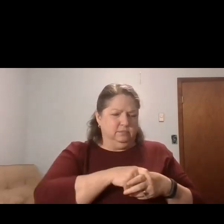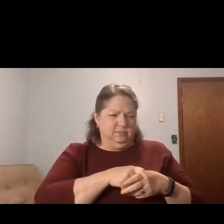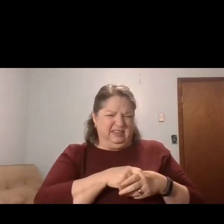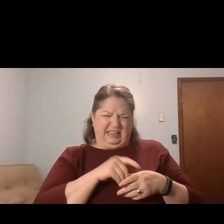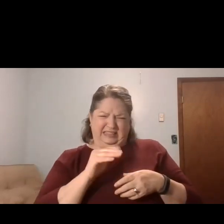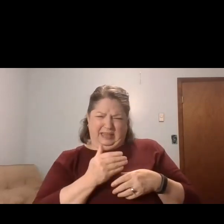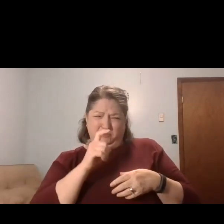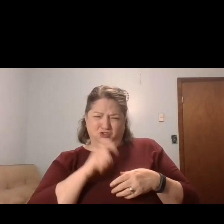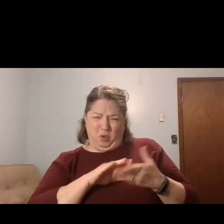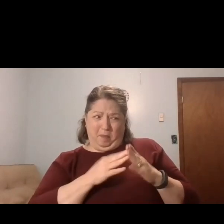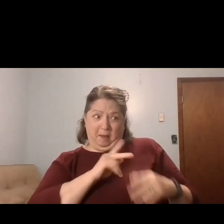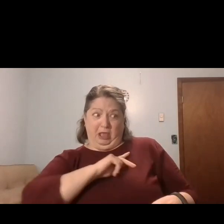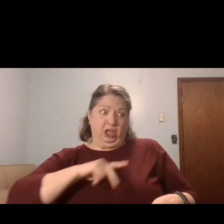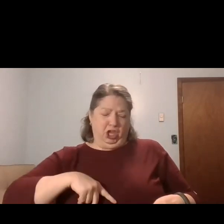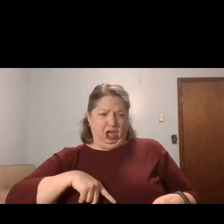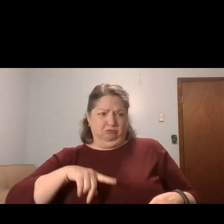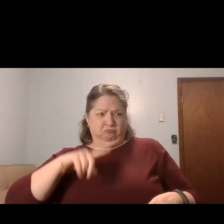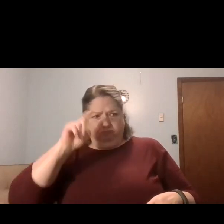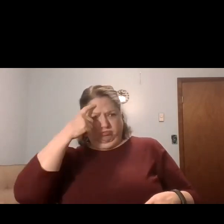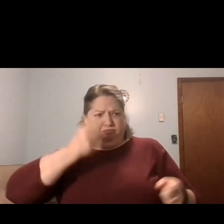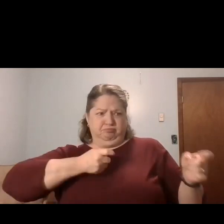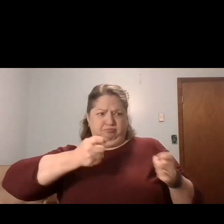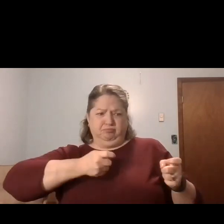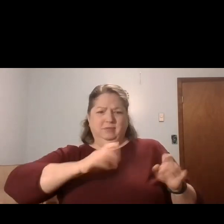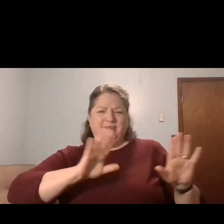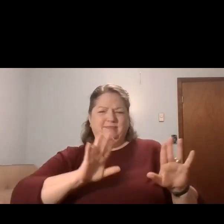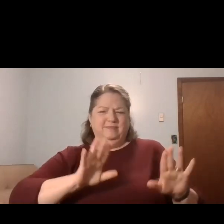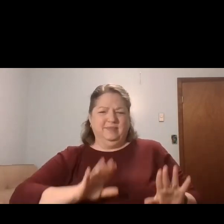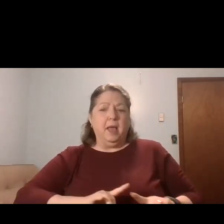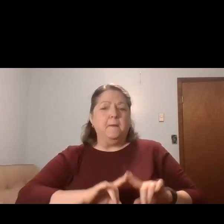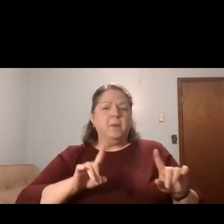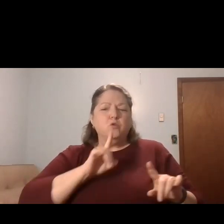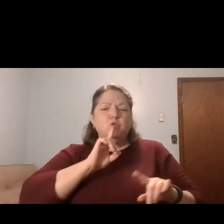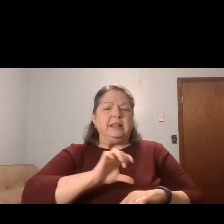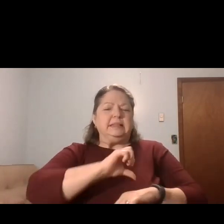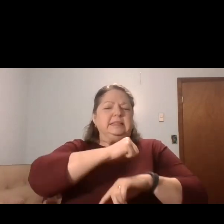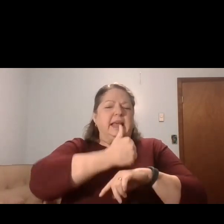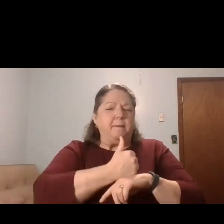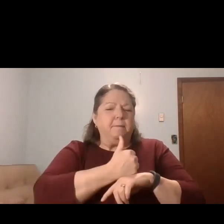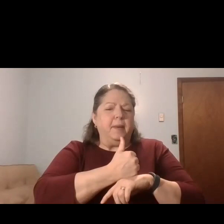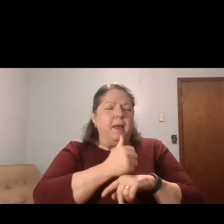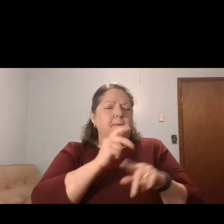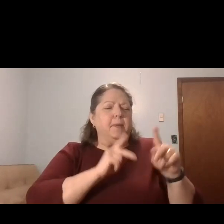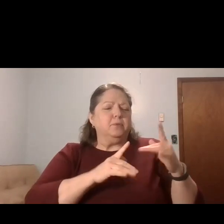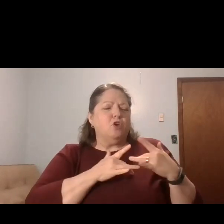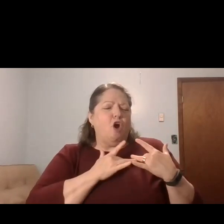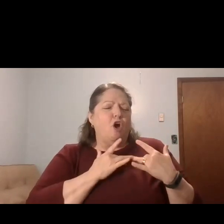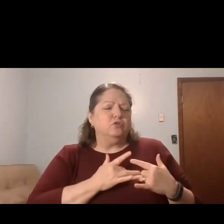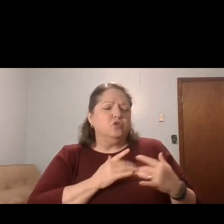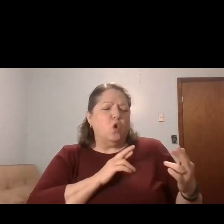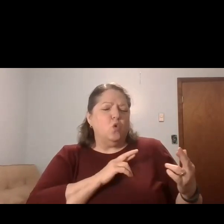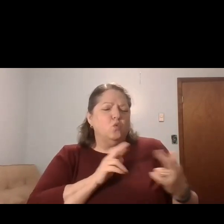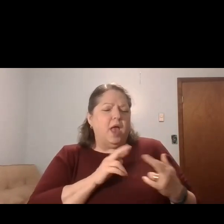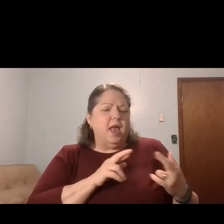instead to set the stage, not just in the hearts and the lives of the people that were there before him, but to set the